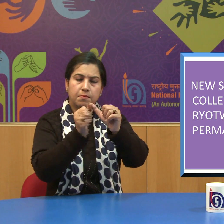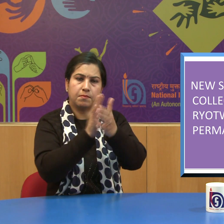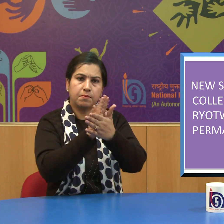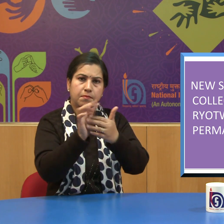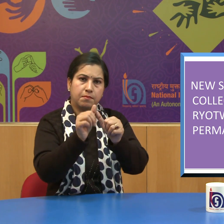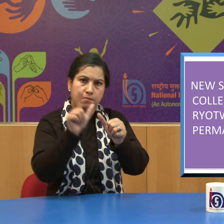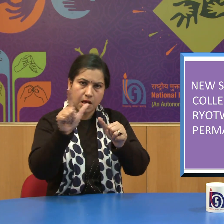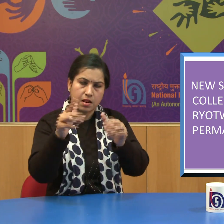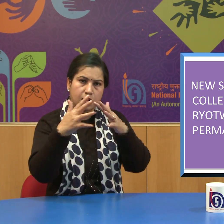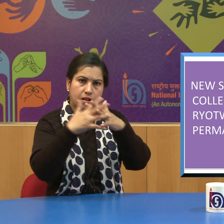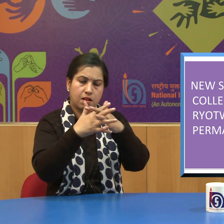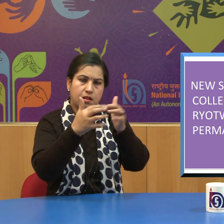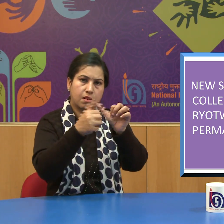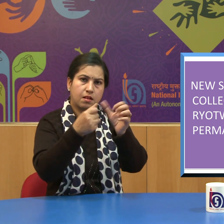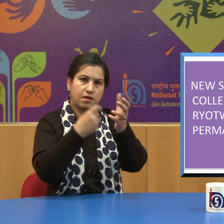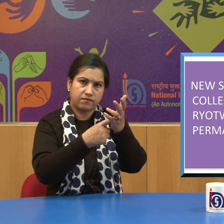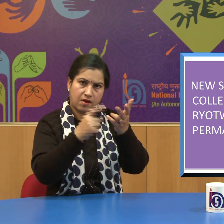or its other name is Mahalwari system,